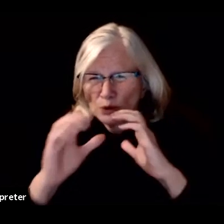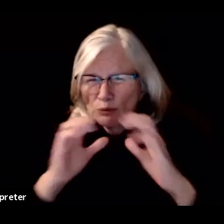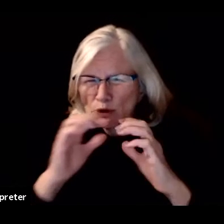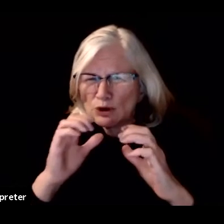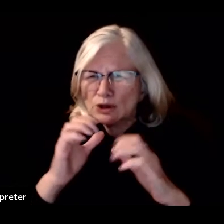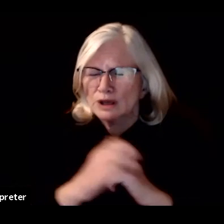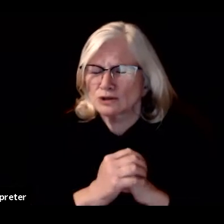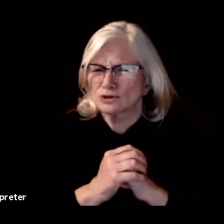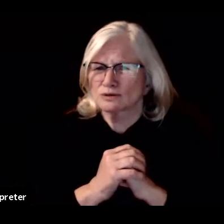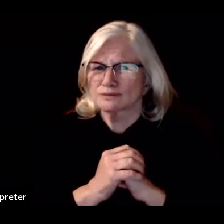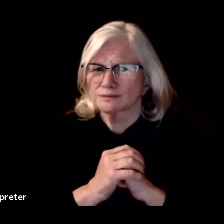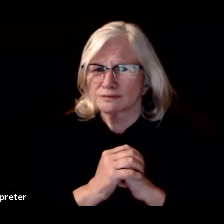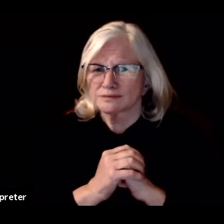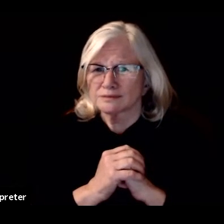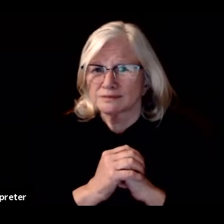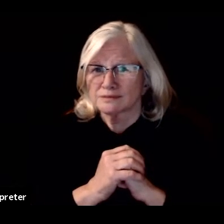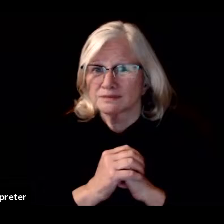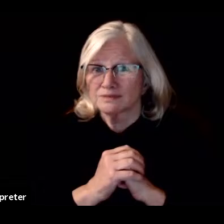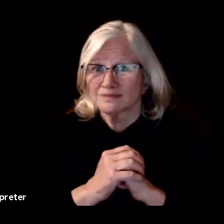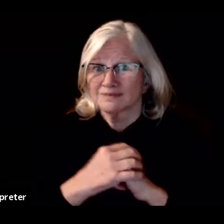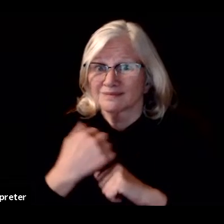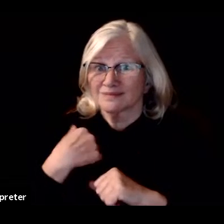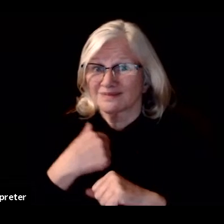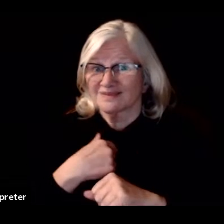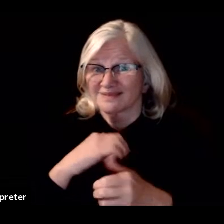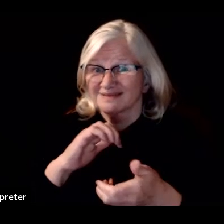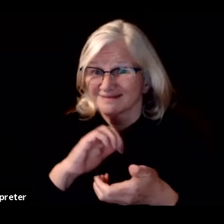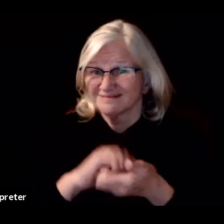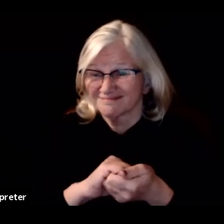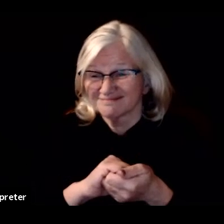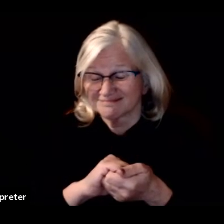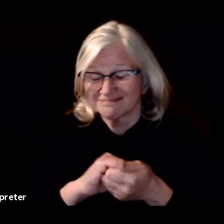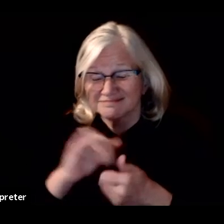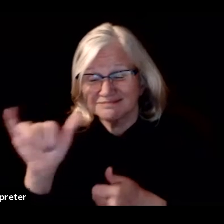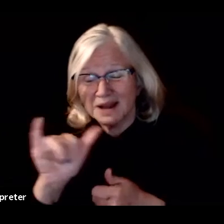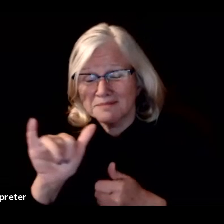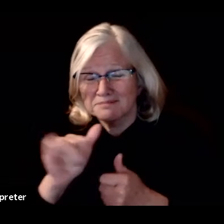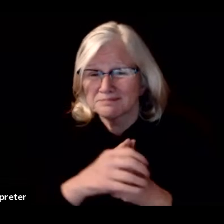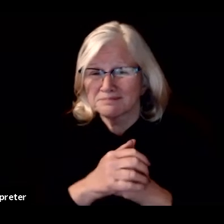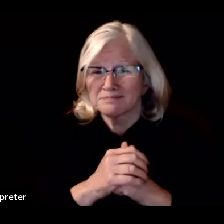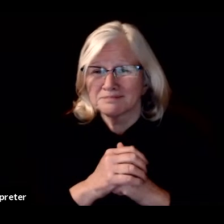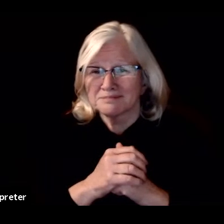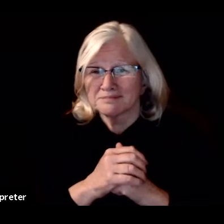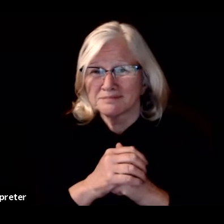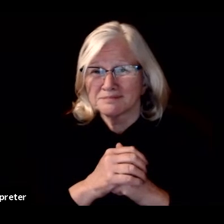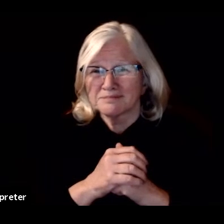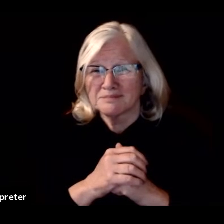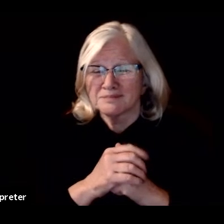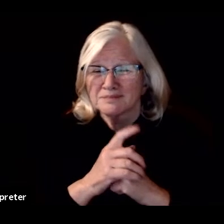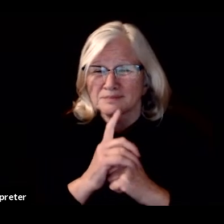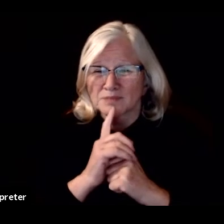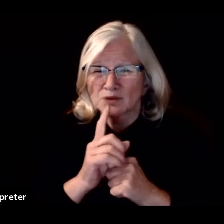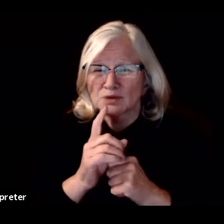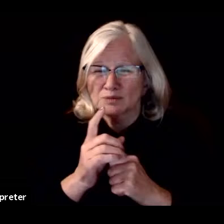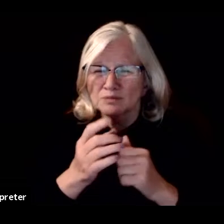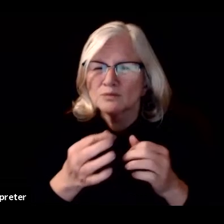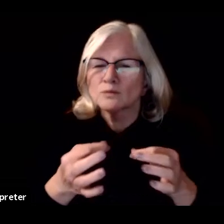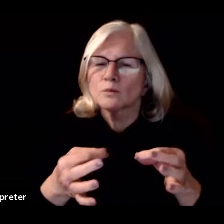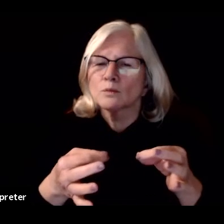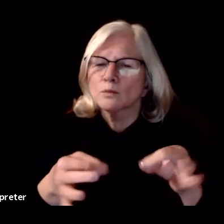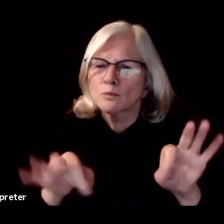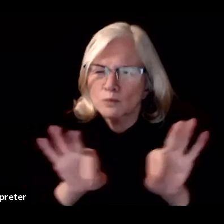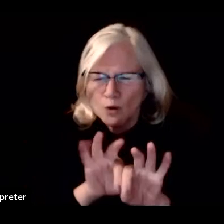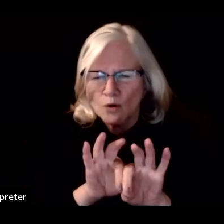need every ounce of that collaboration and that real-time data sharing and problem solving